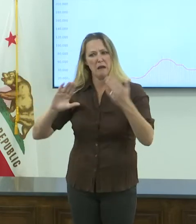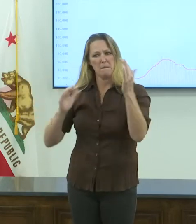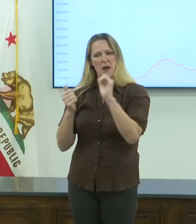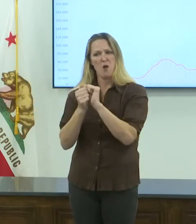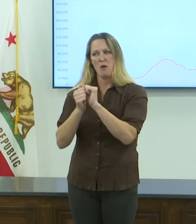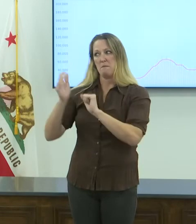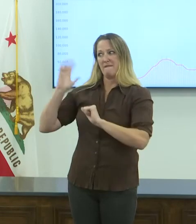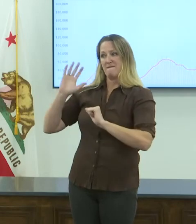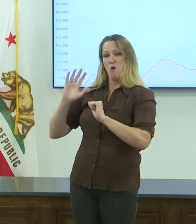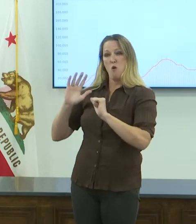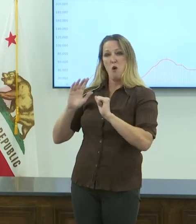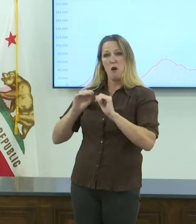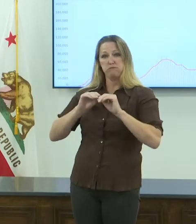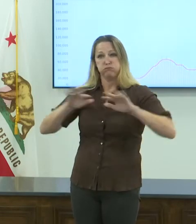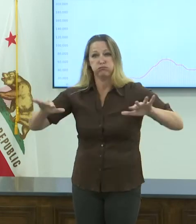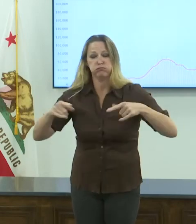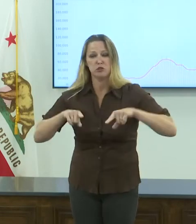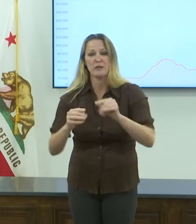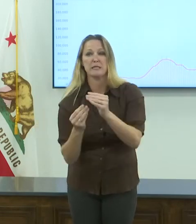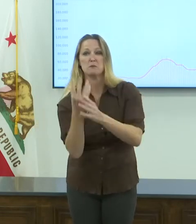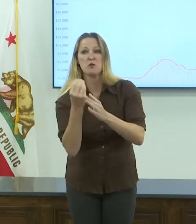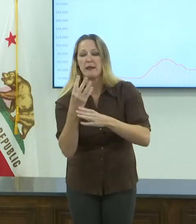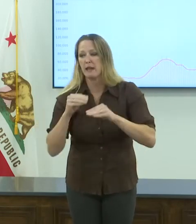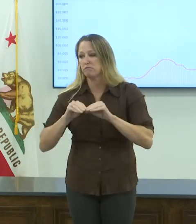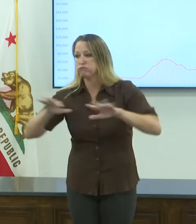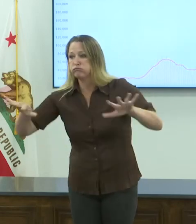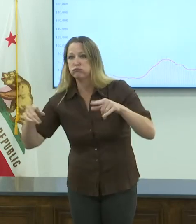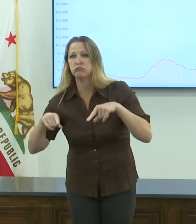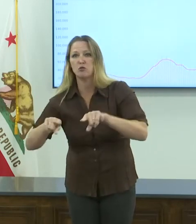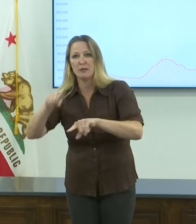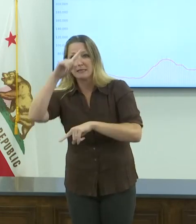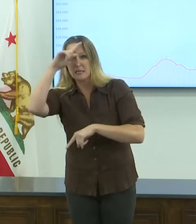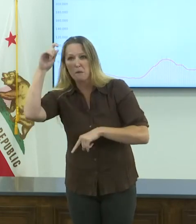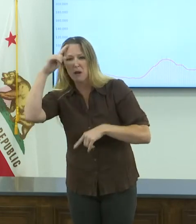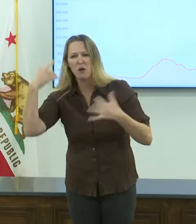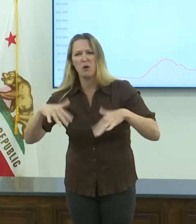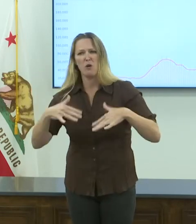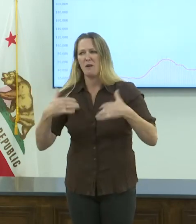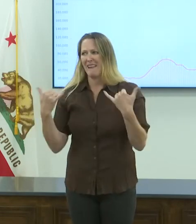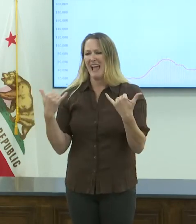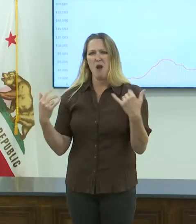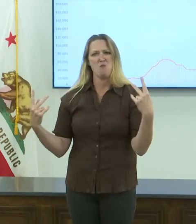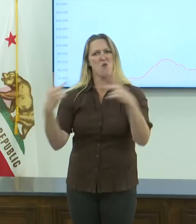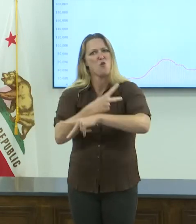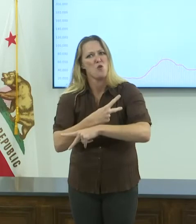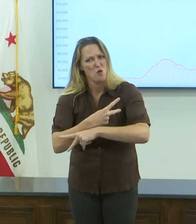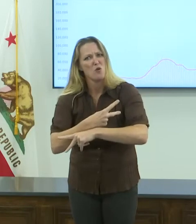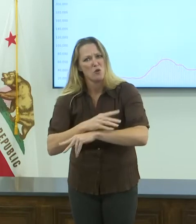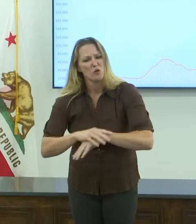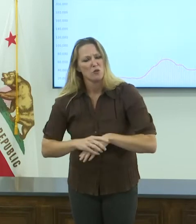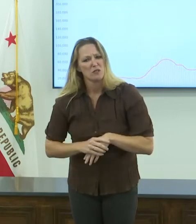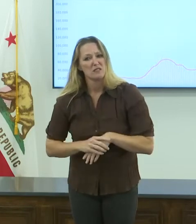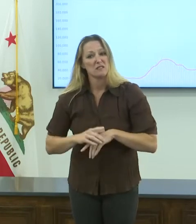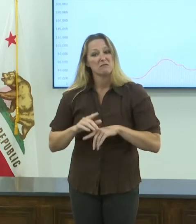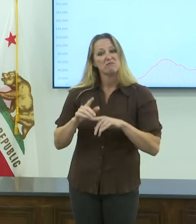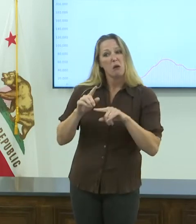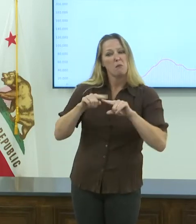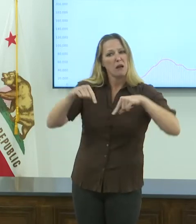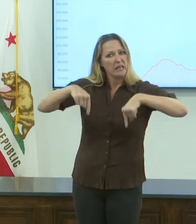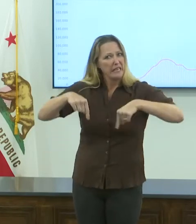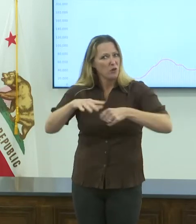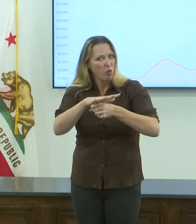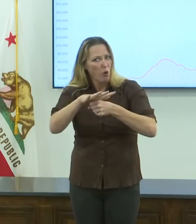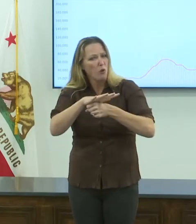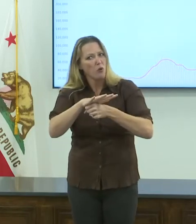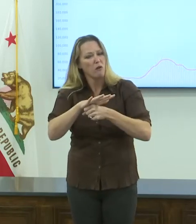in the summer. We are relatively spared, as I've said, in terms of severity of disease. However, we